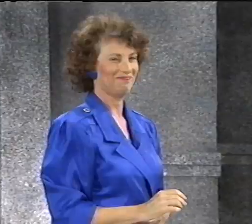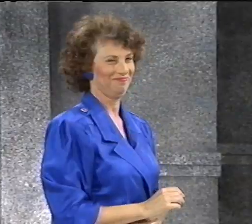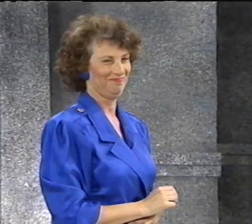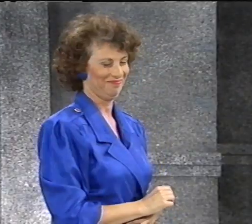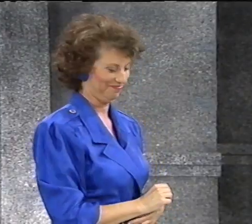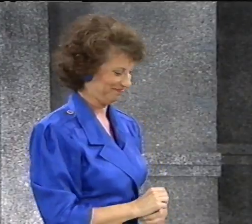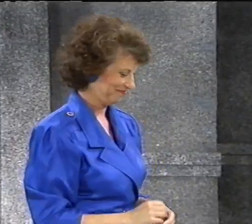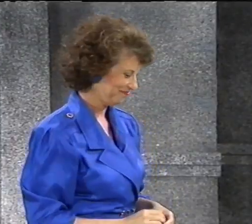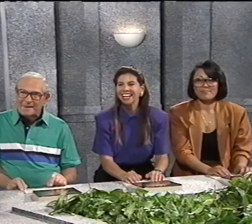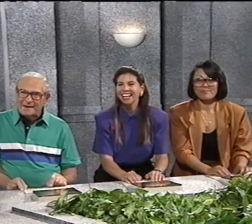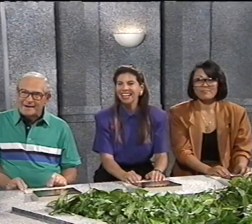Oh.